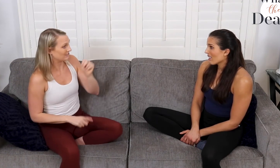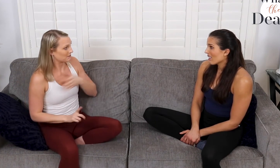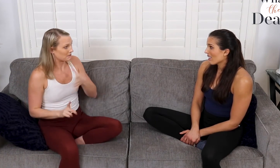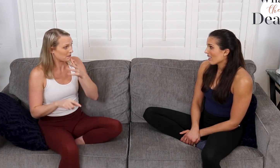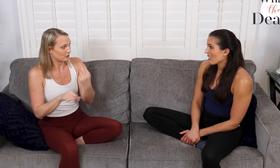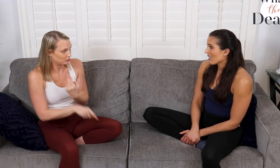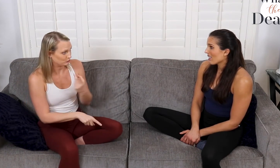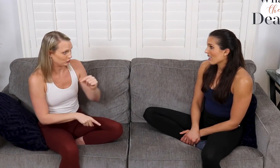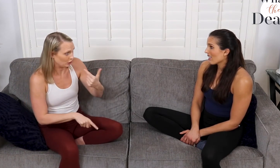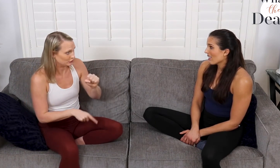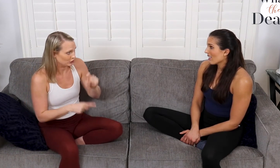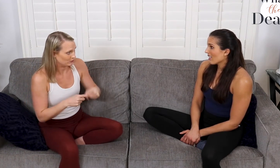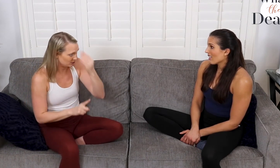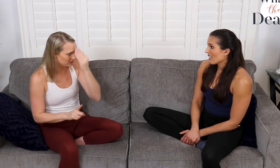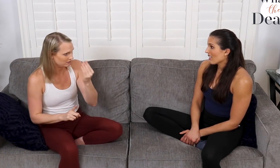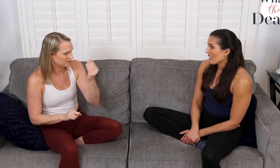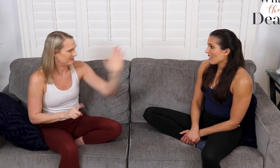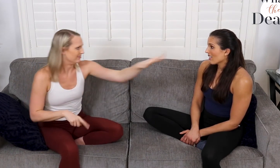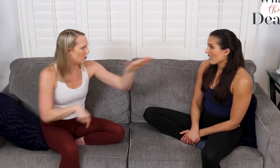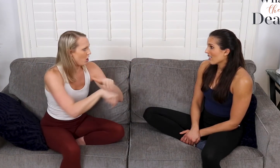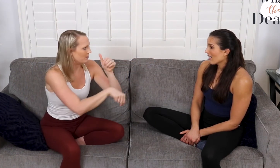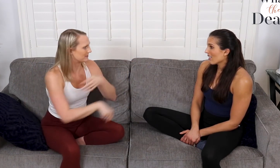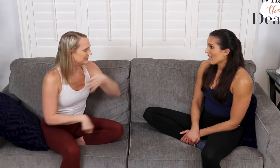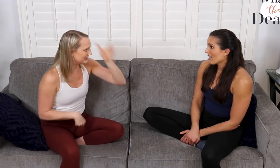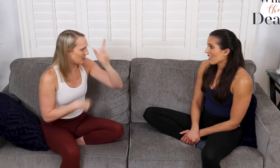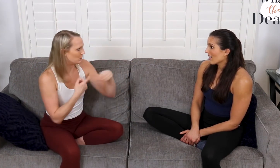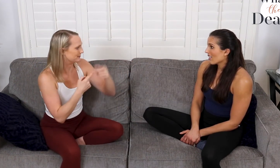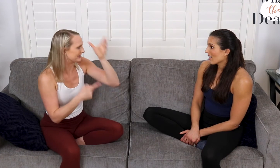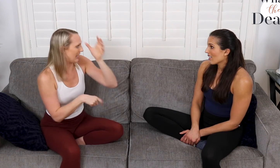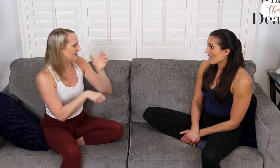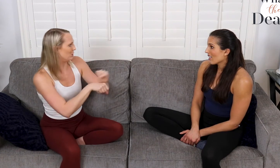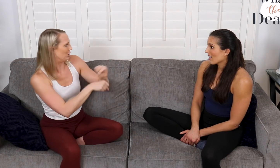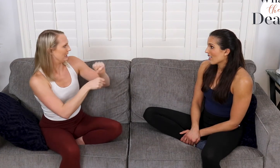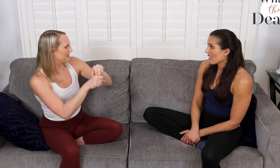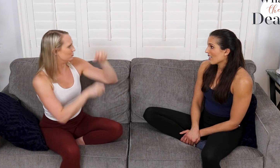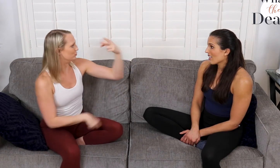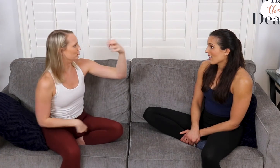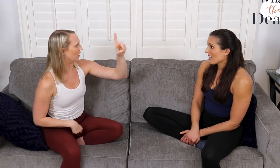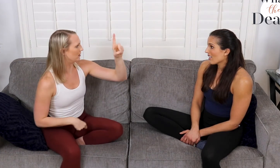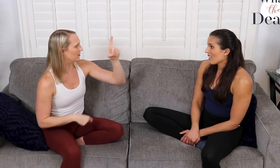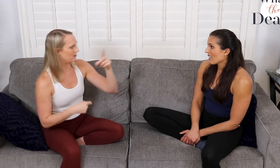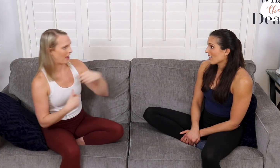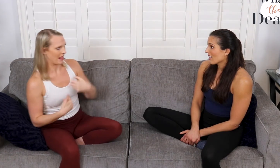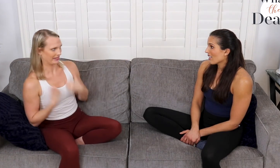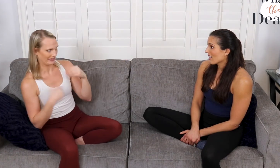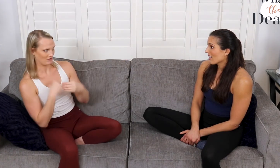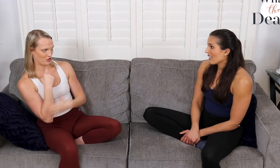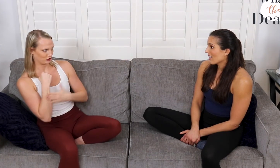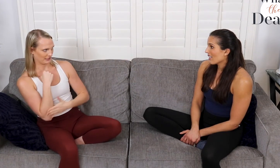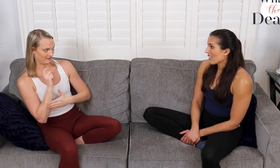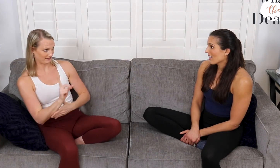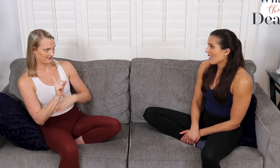and a doorbell goes off and they're like, what's going on? The lights are flashing. And then the phone rings and the lights are still flashing. Did your sister's friends, did they ever freak